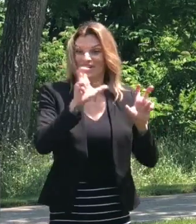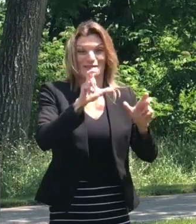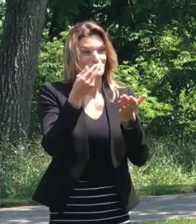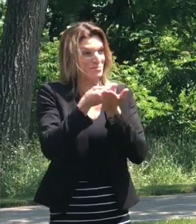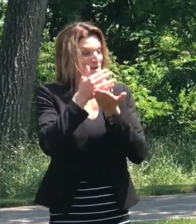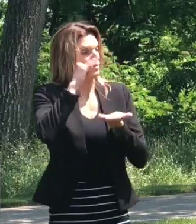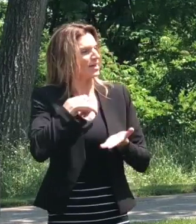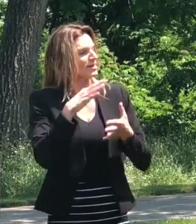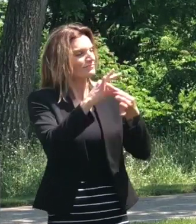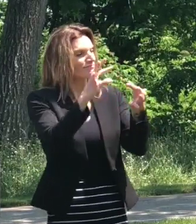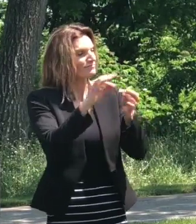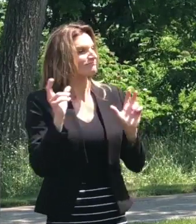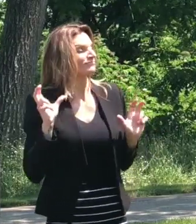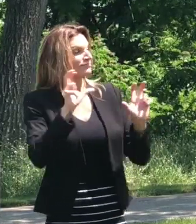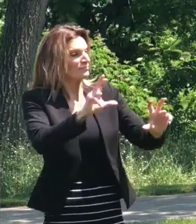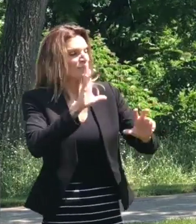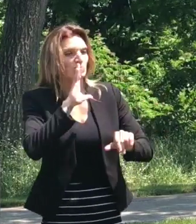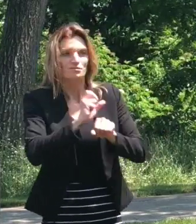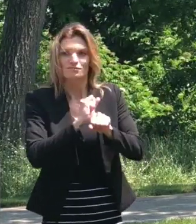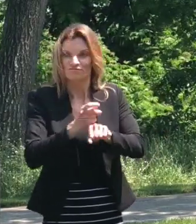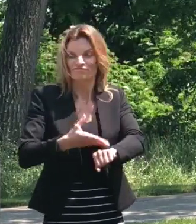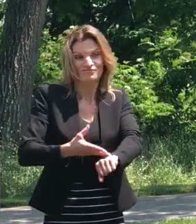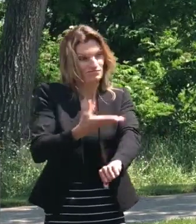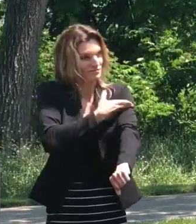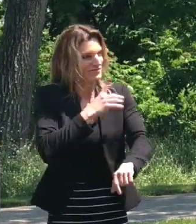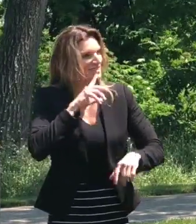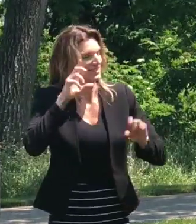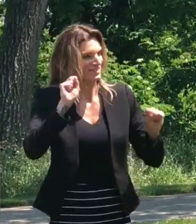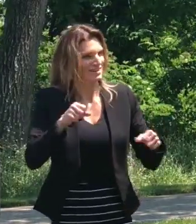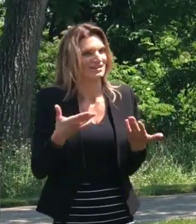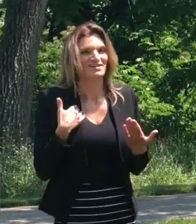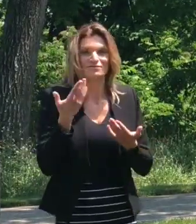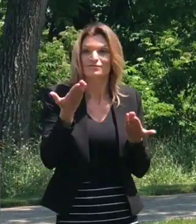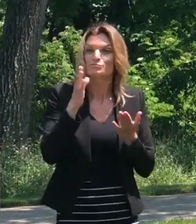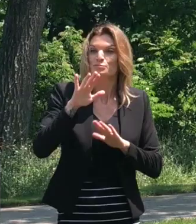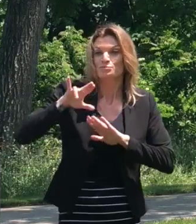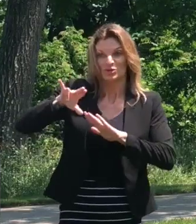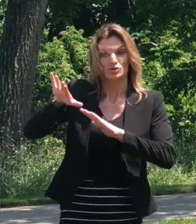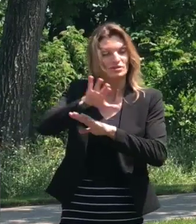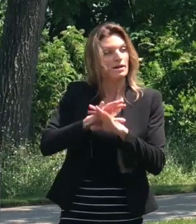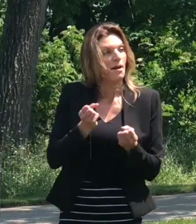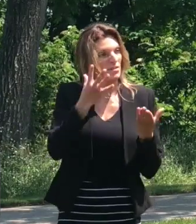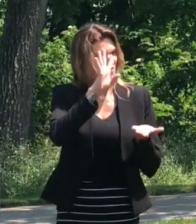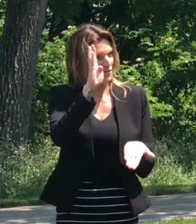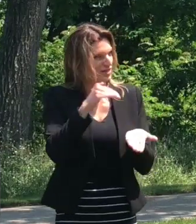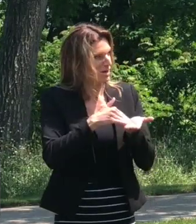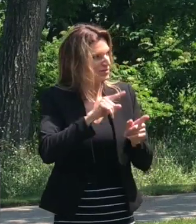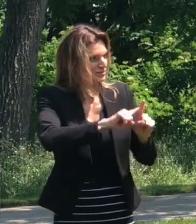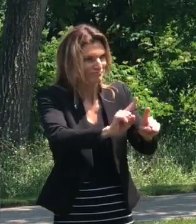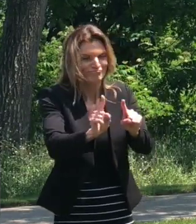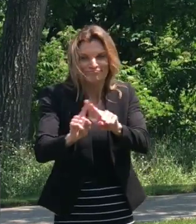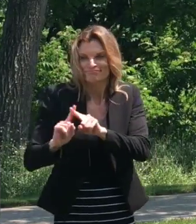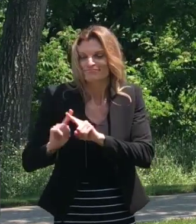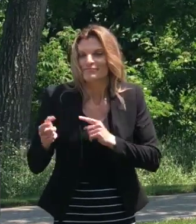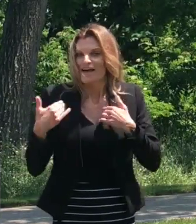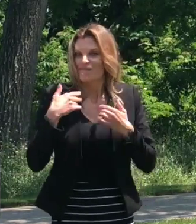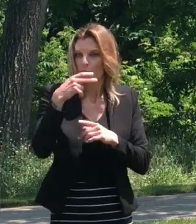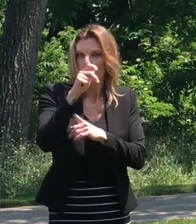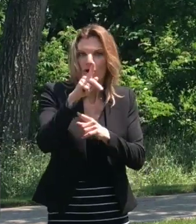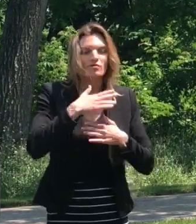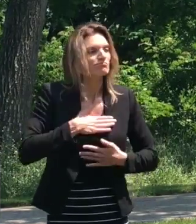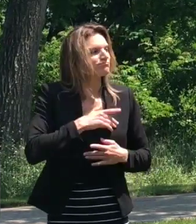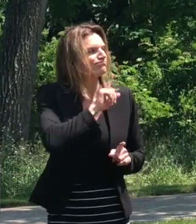help Michiganders continue to enjoy the nearly 4,000 local parks and tens of thousands of miles of trails